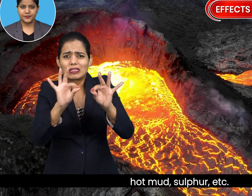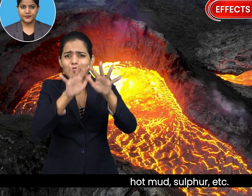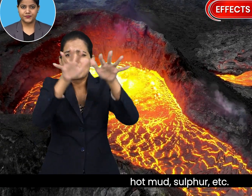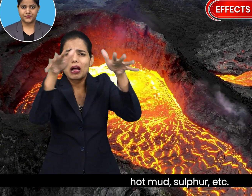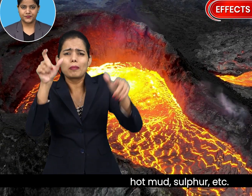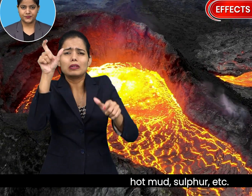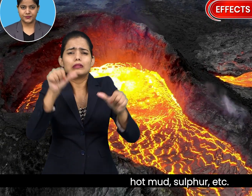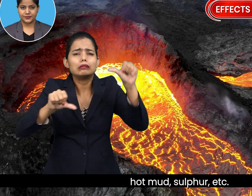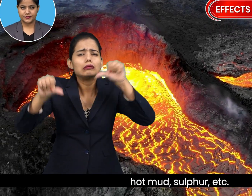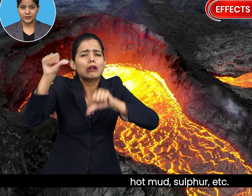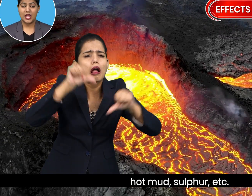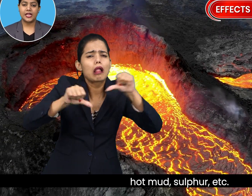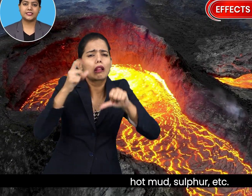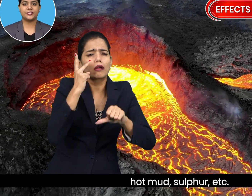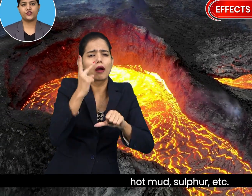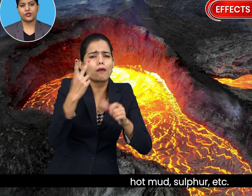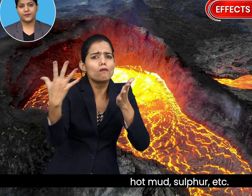sulfur,